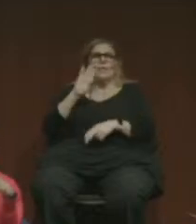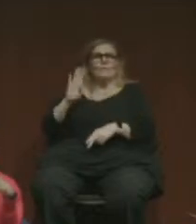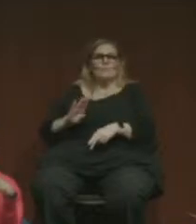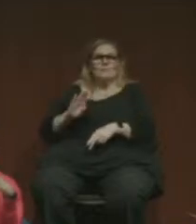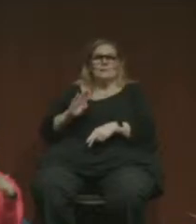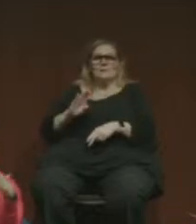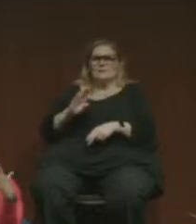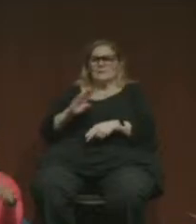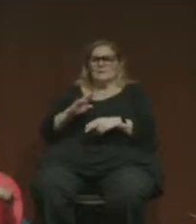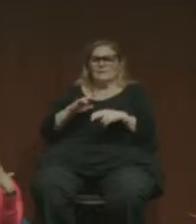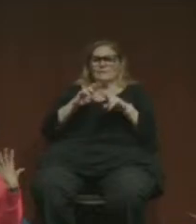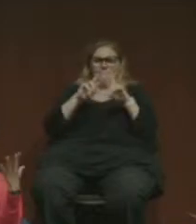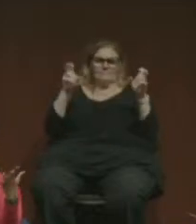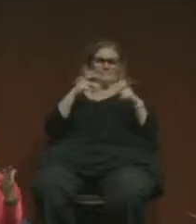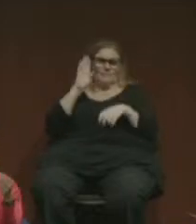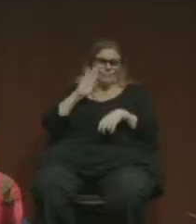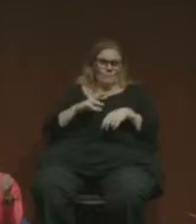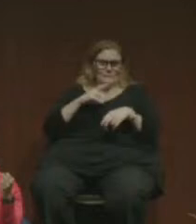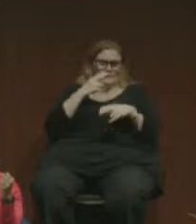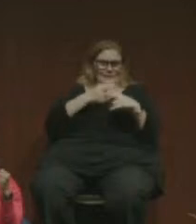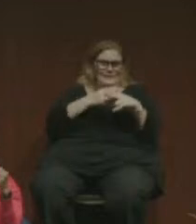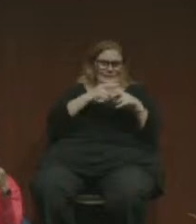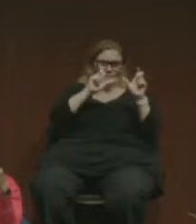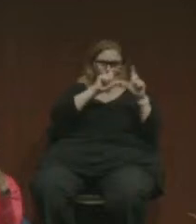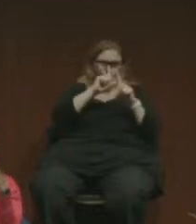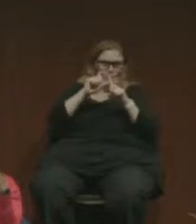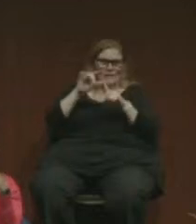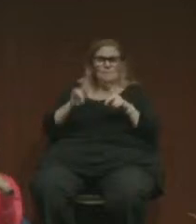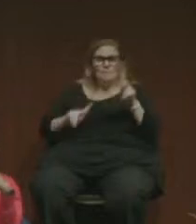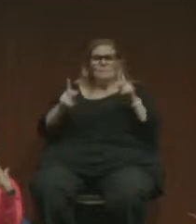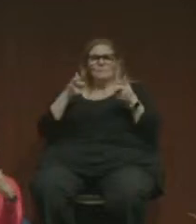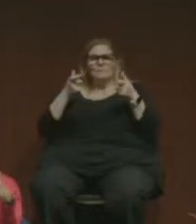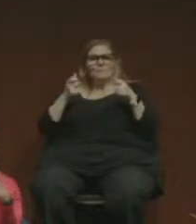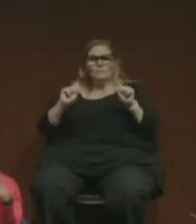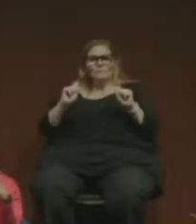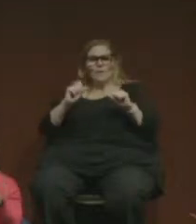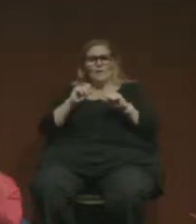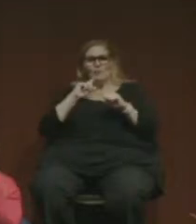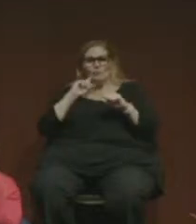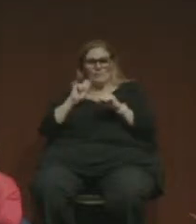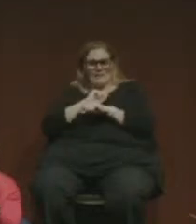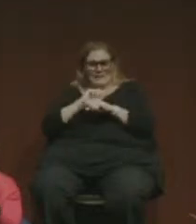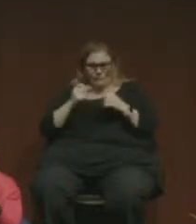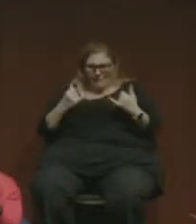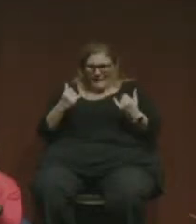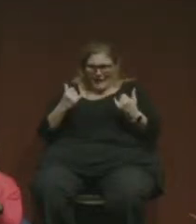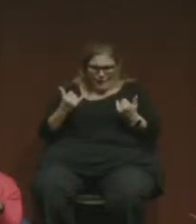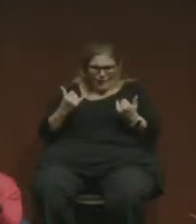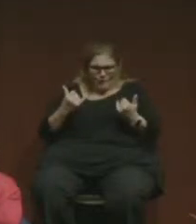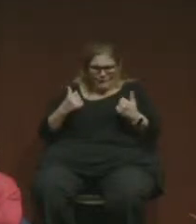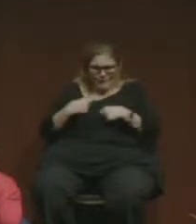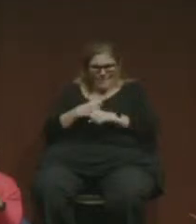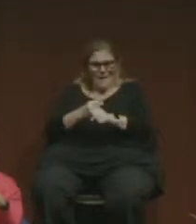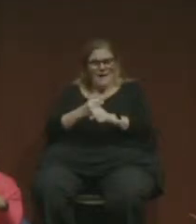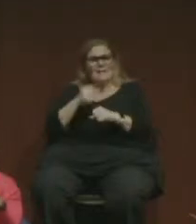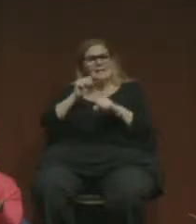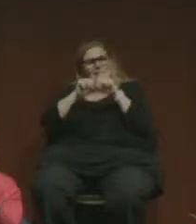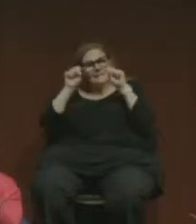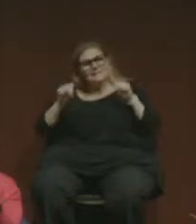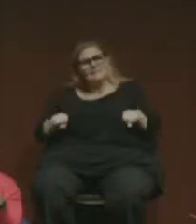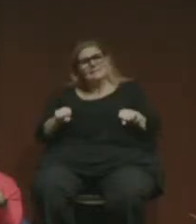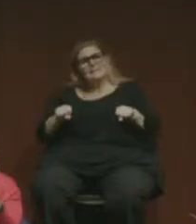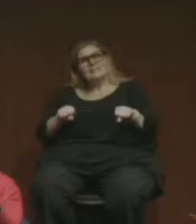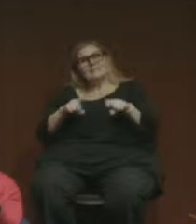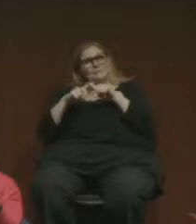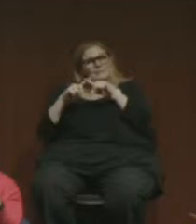well, bem viver, or good living, that people are trying to actually materialize right now. There is a system of